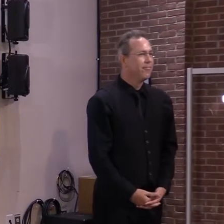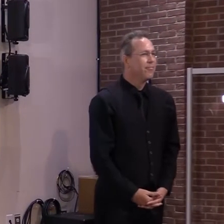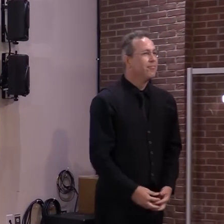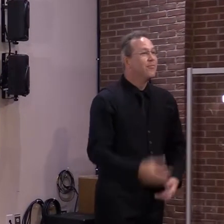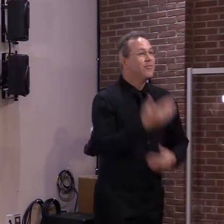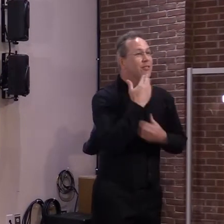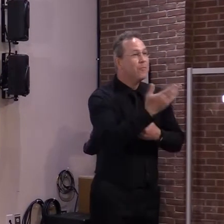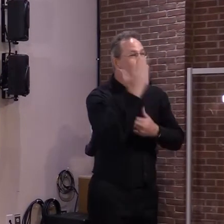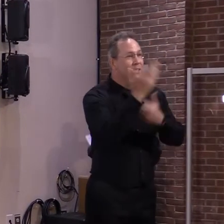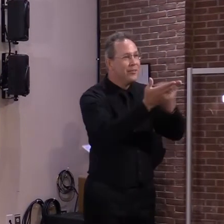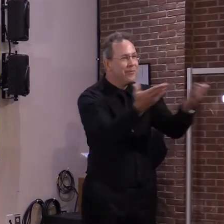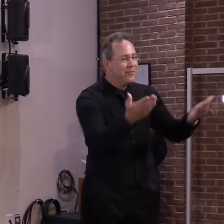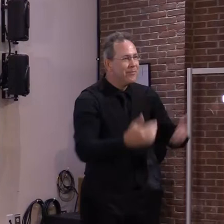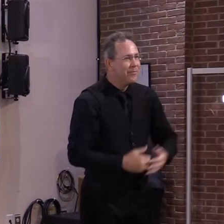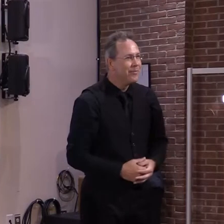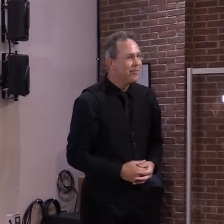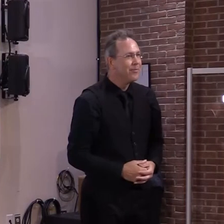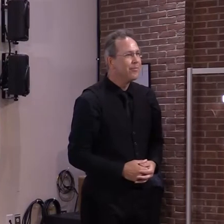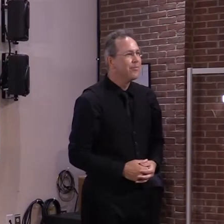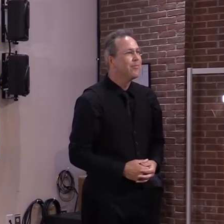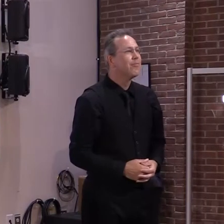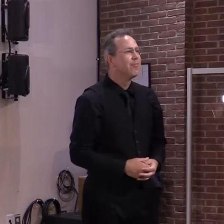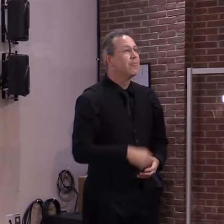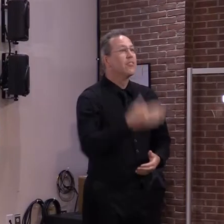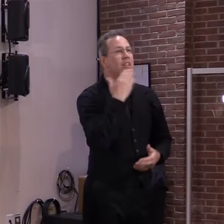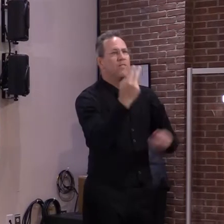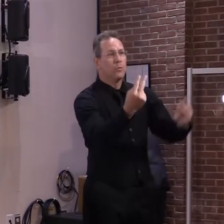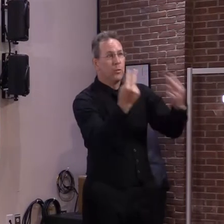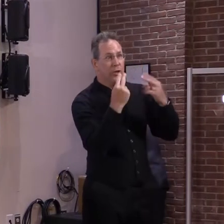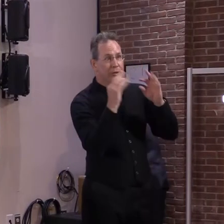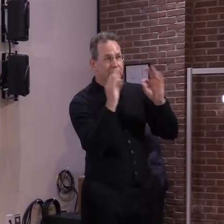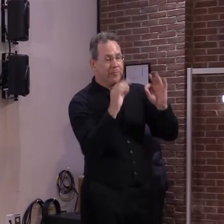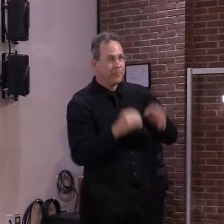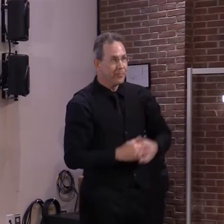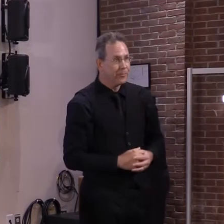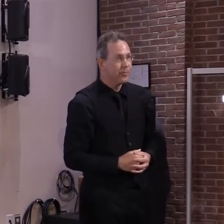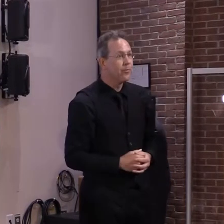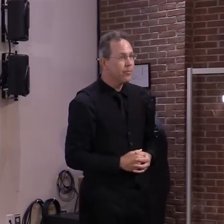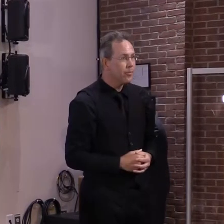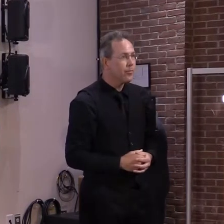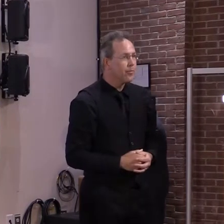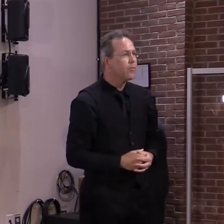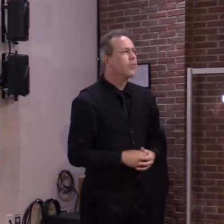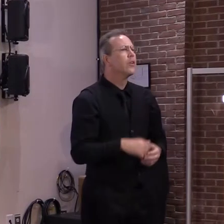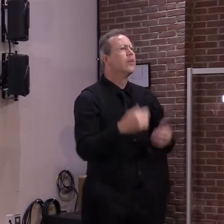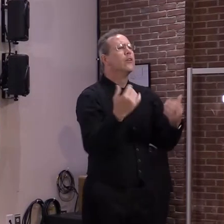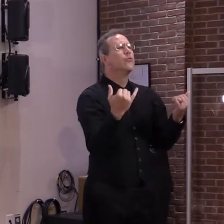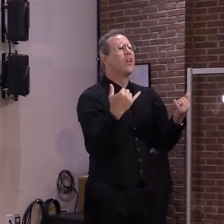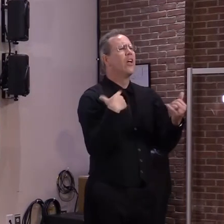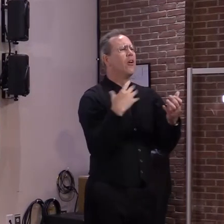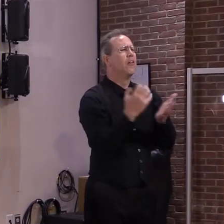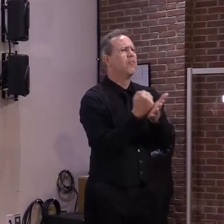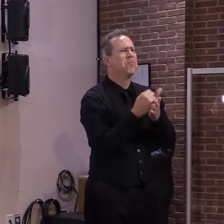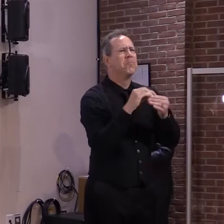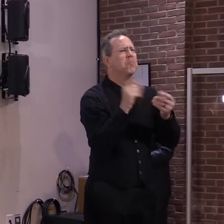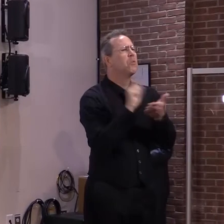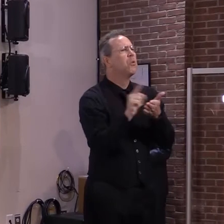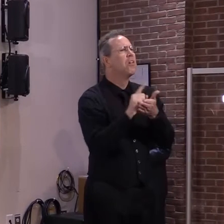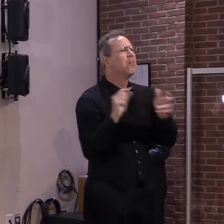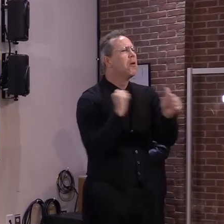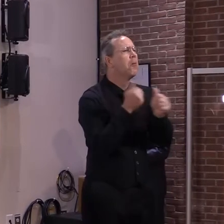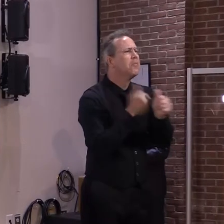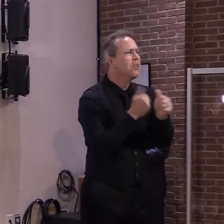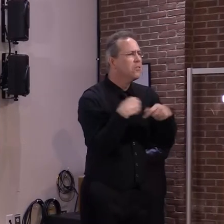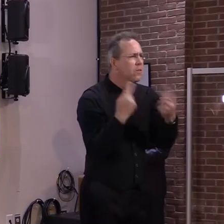Good morning, everyone, and thanks for tuning in. Today, we'll provide our weekly modeling and data and give an